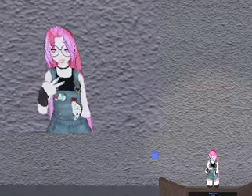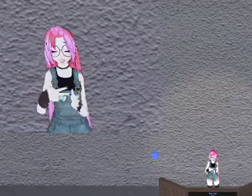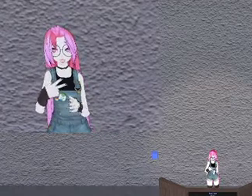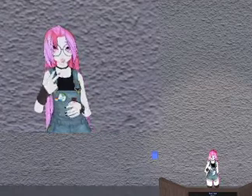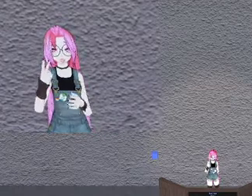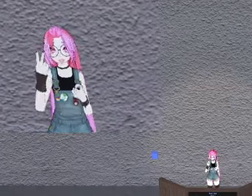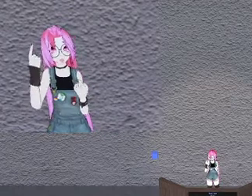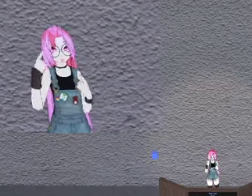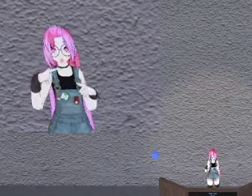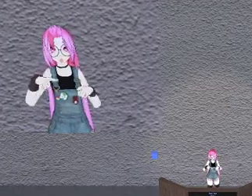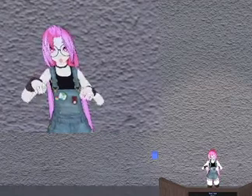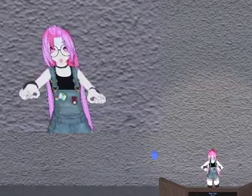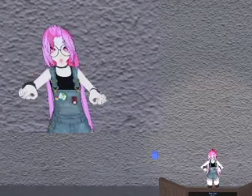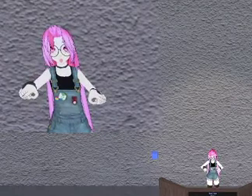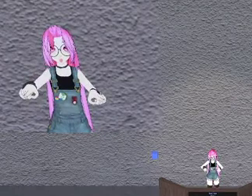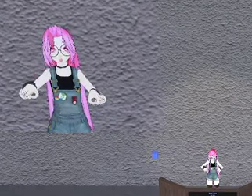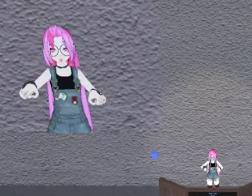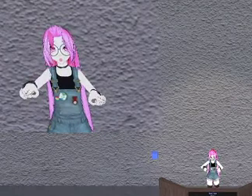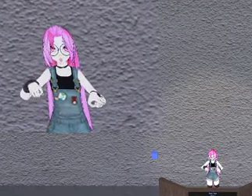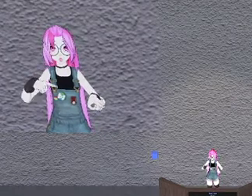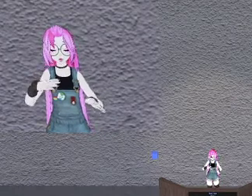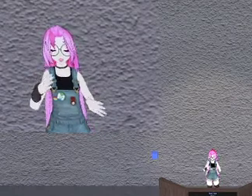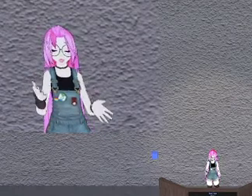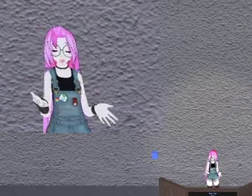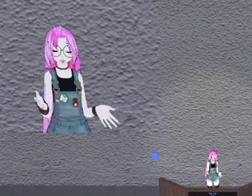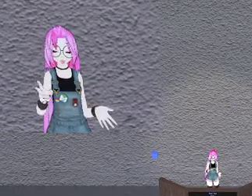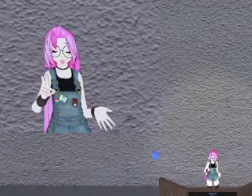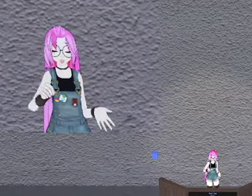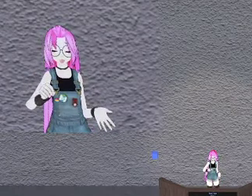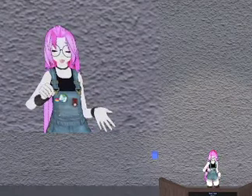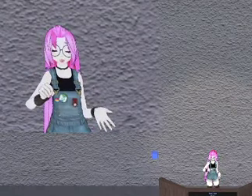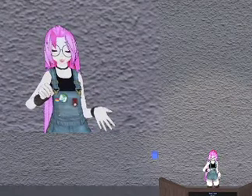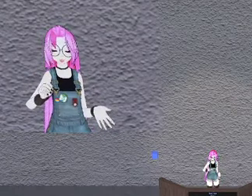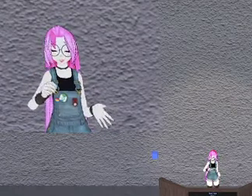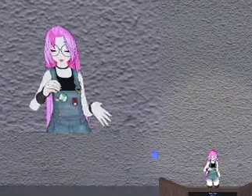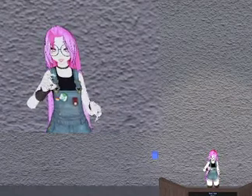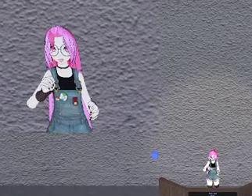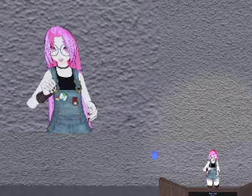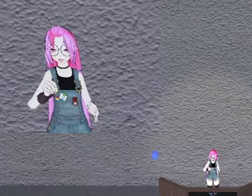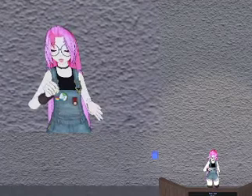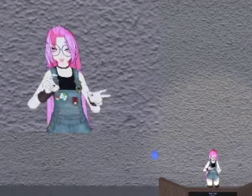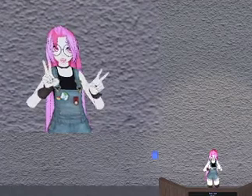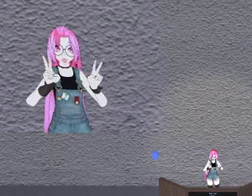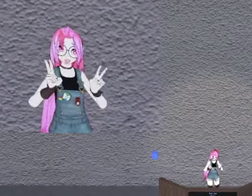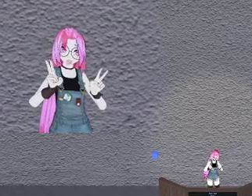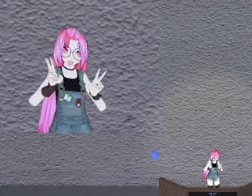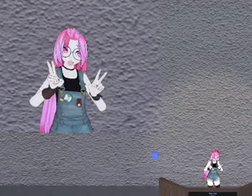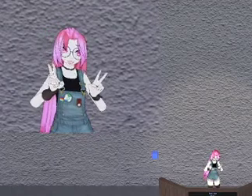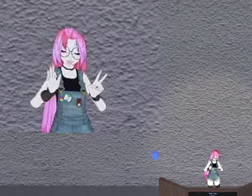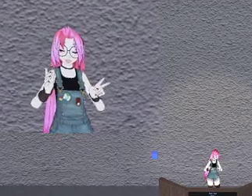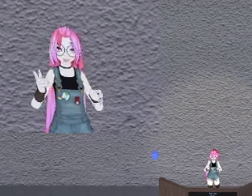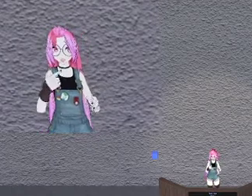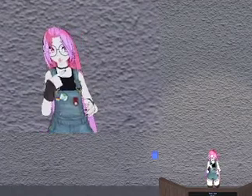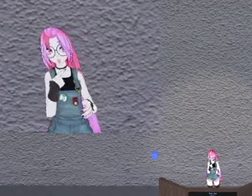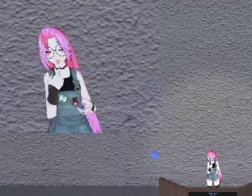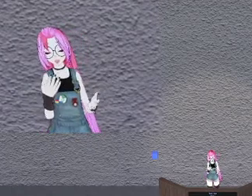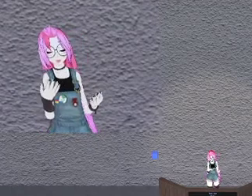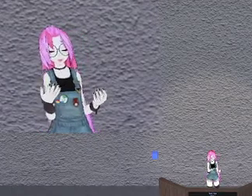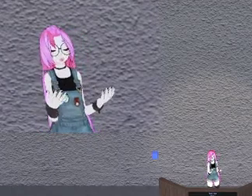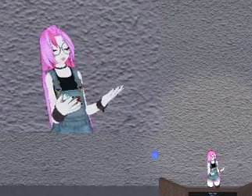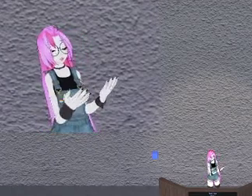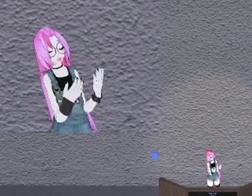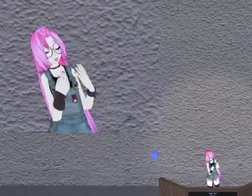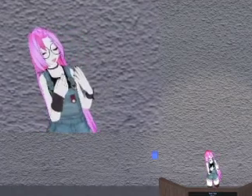that it meant that he was like disagreeing with me, but I was like, oh no no no, like he was just saying no in like the context, because he was saying